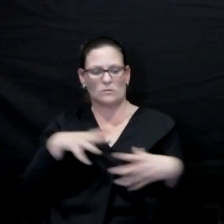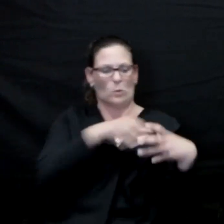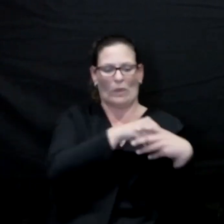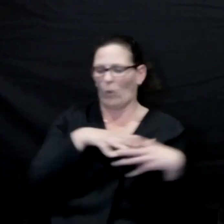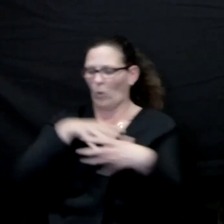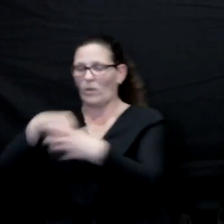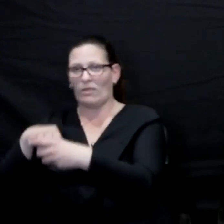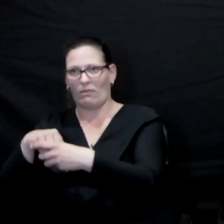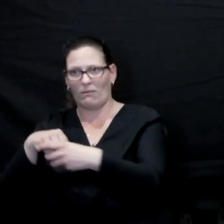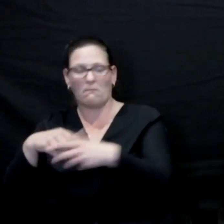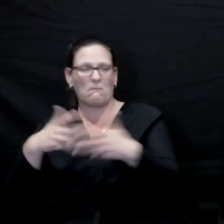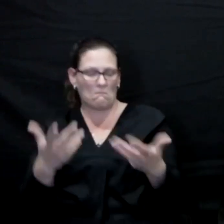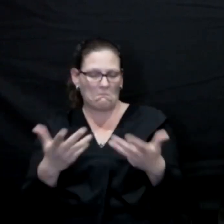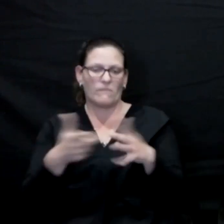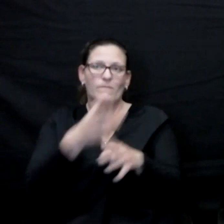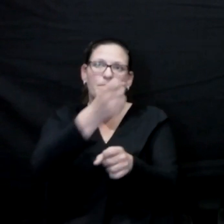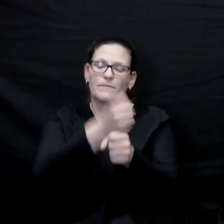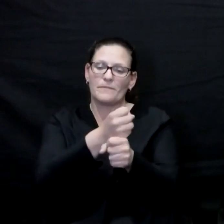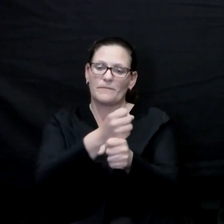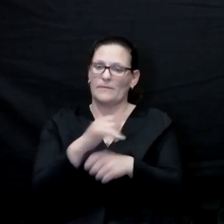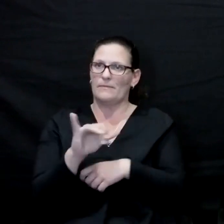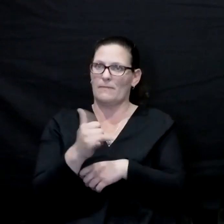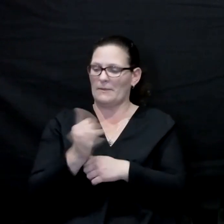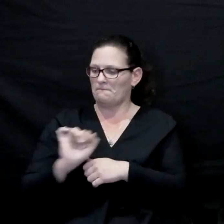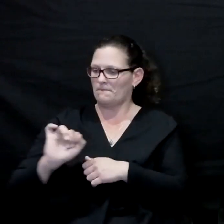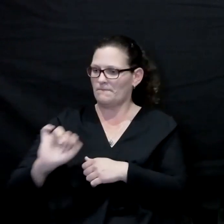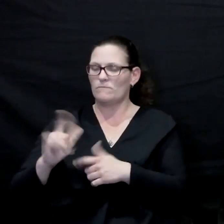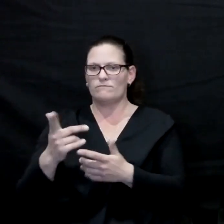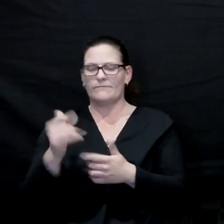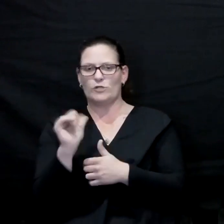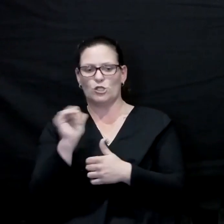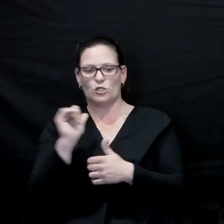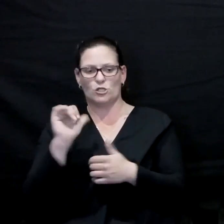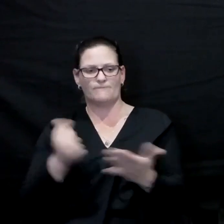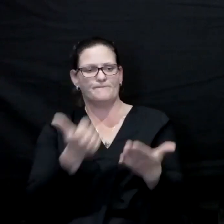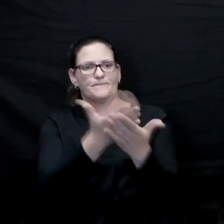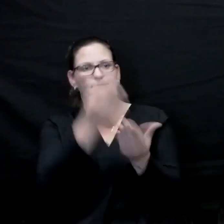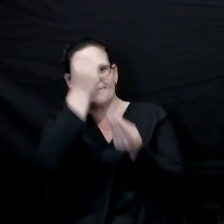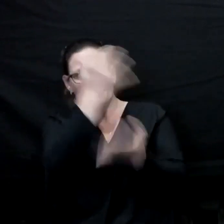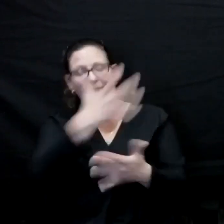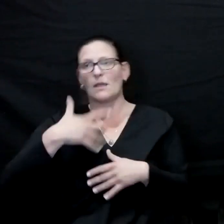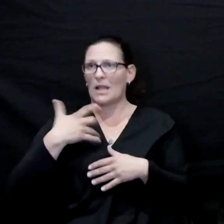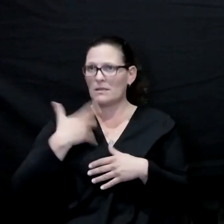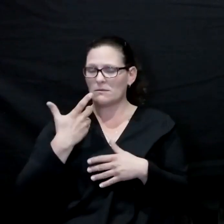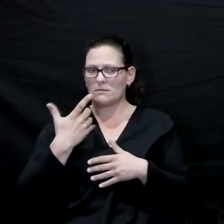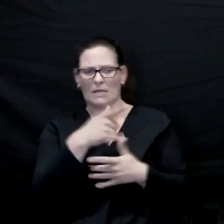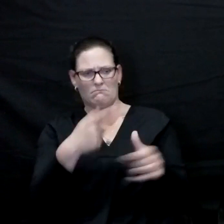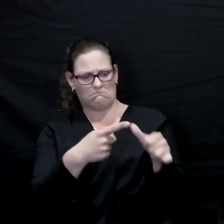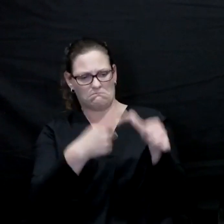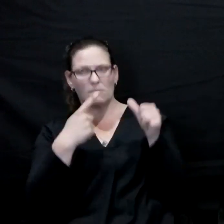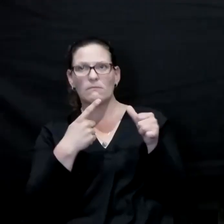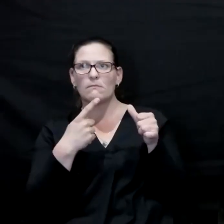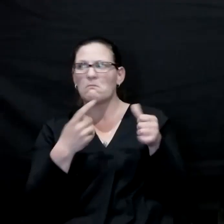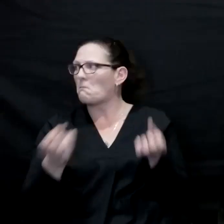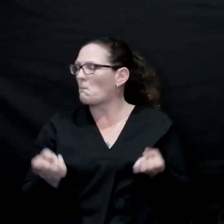have submitted a complaint and you've never had a response. So therefore, how are you going to prove that